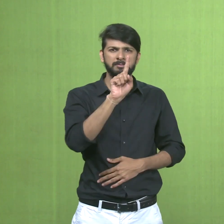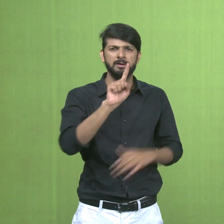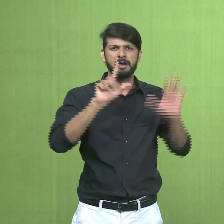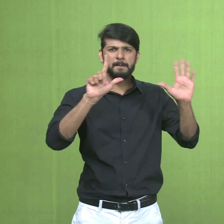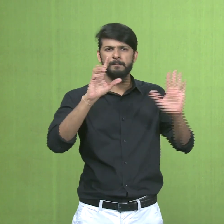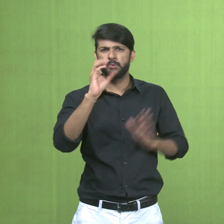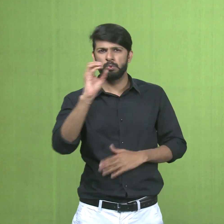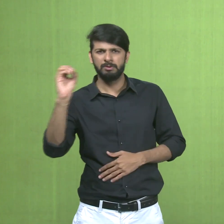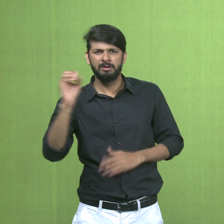During the